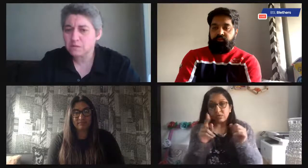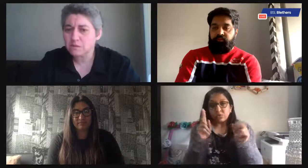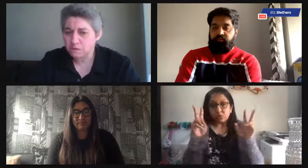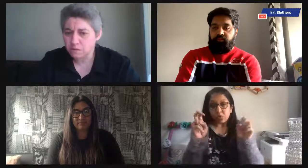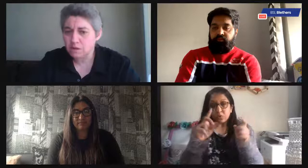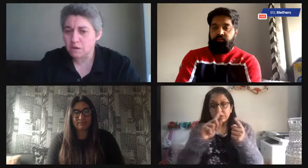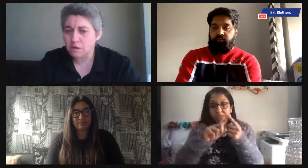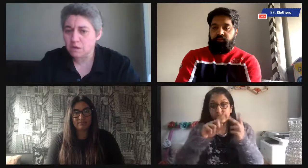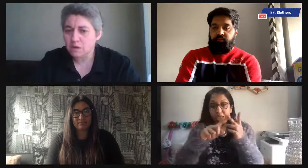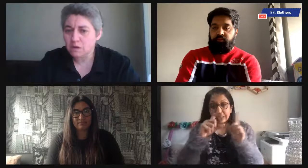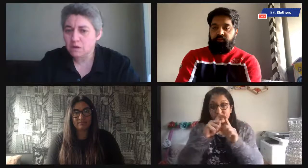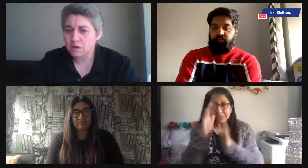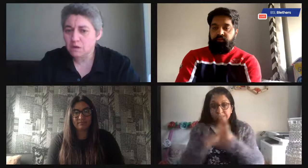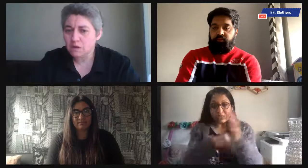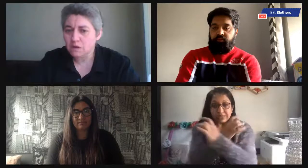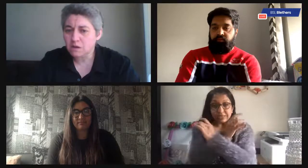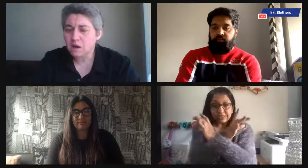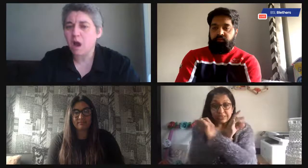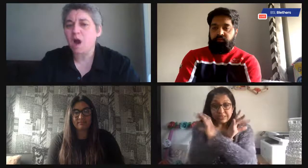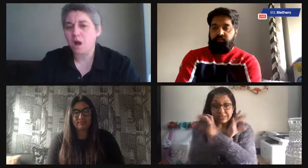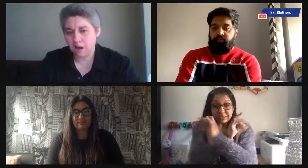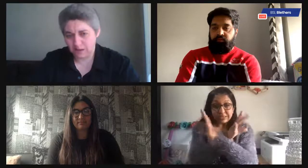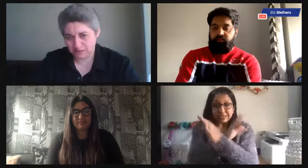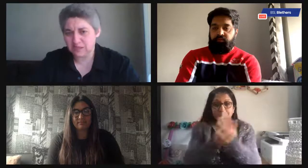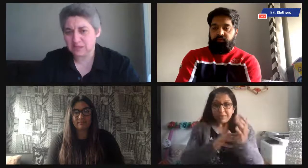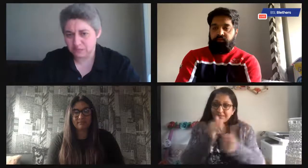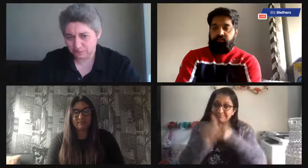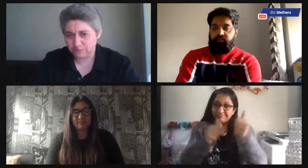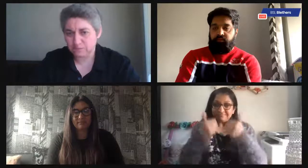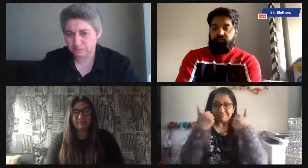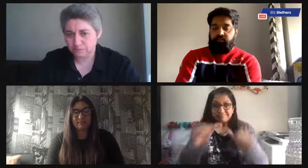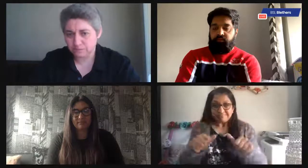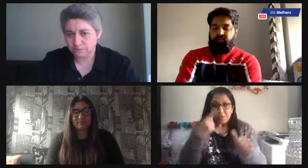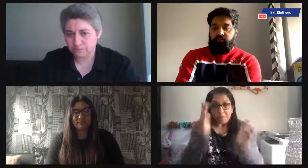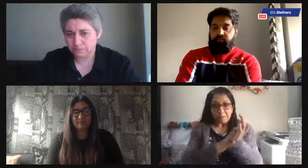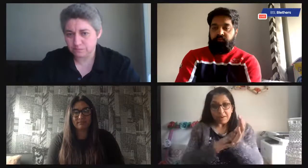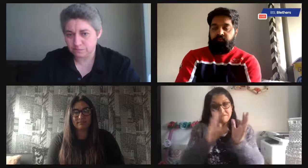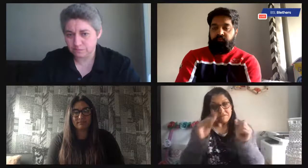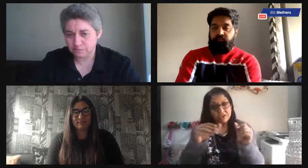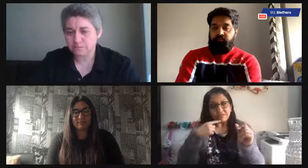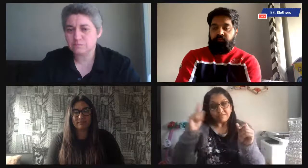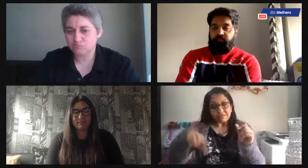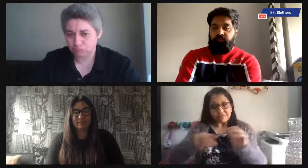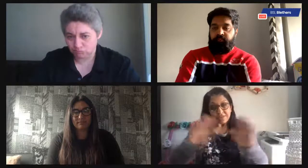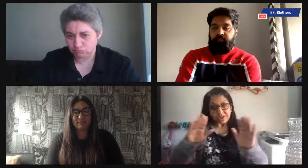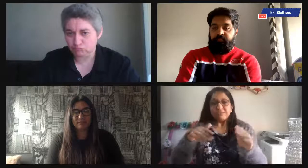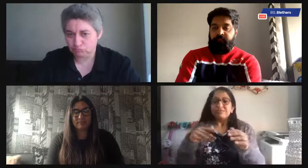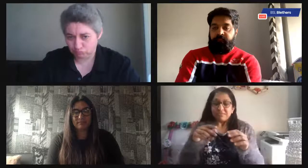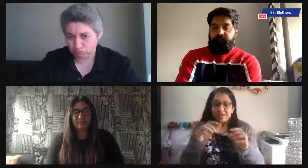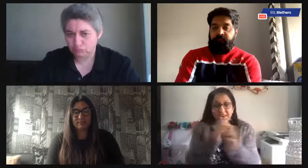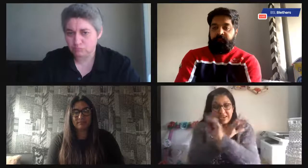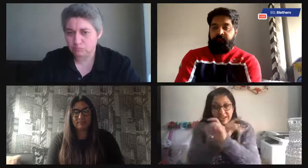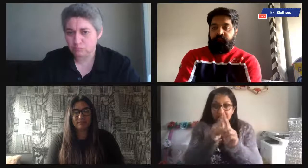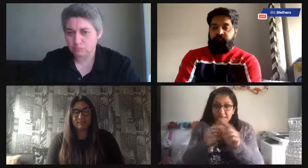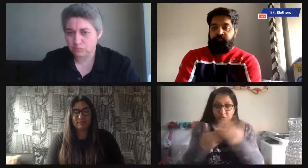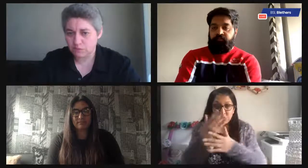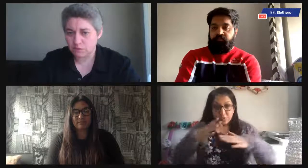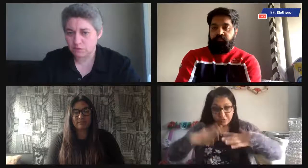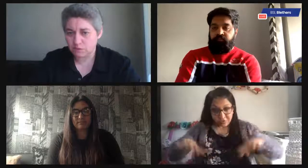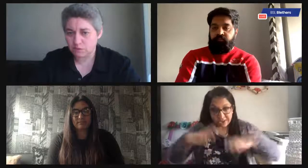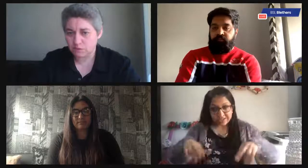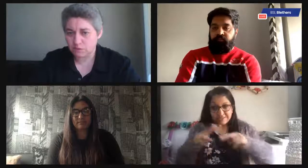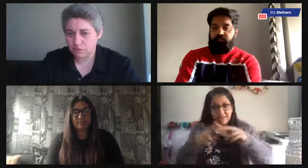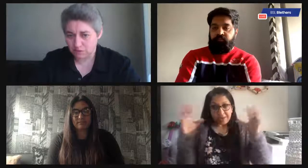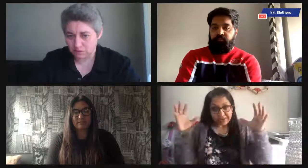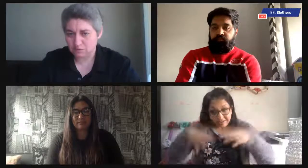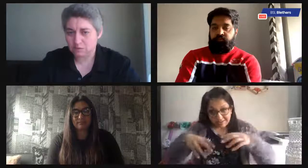the 4 weeks, at the end of that, we have Eid, and that's a sign for Eid. And that's just the congratulations to us all. We've